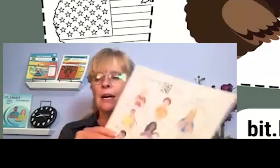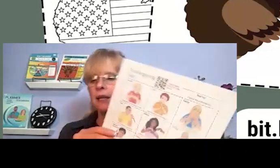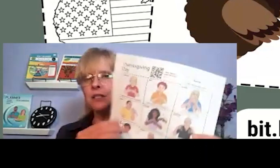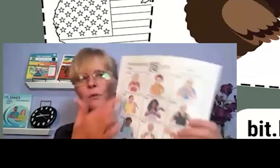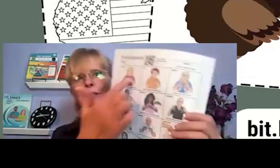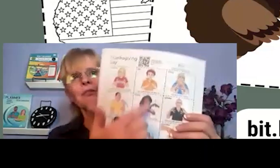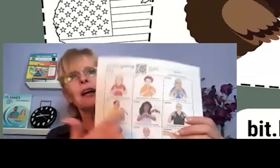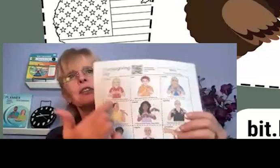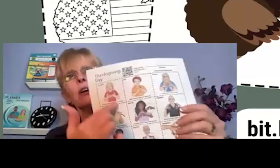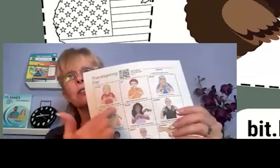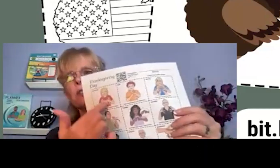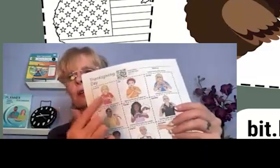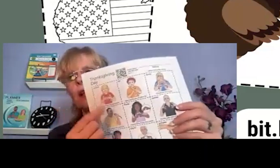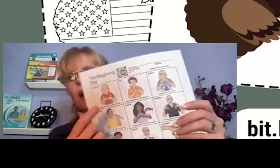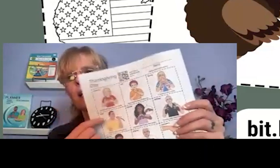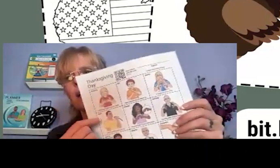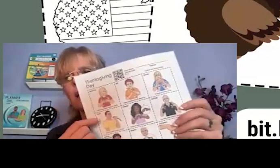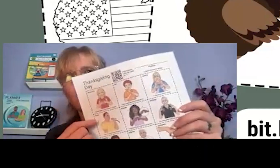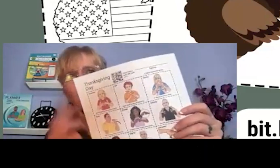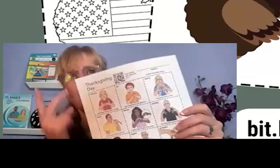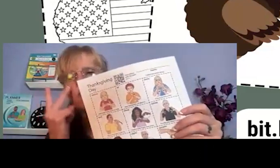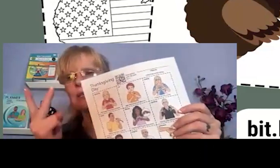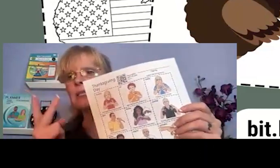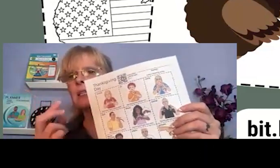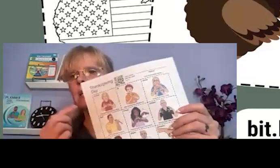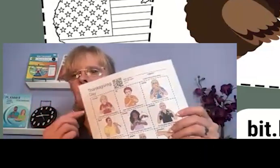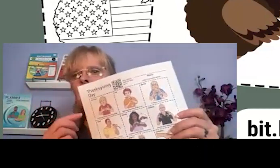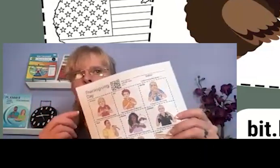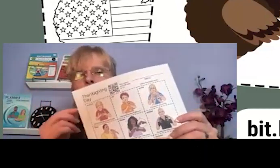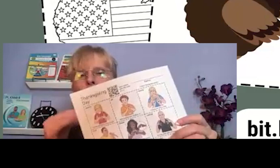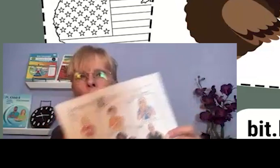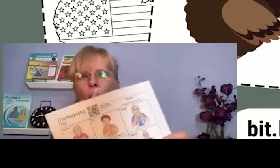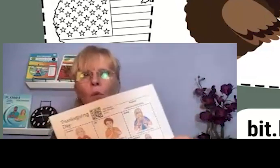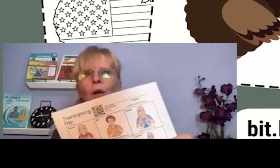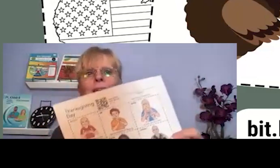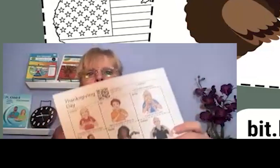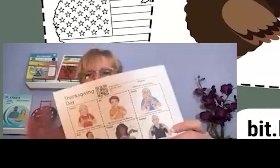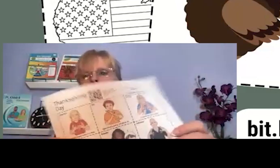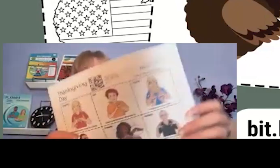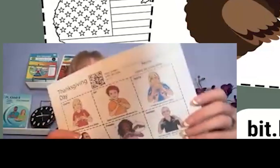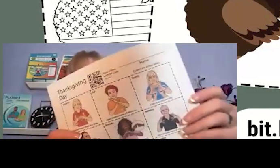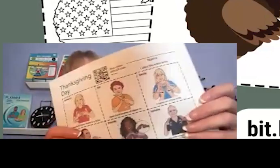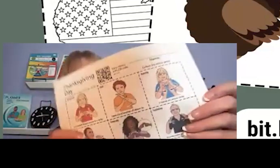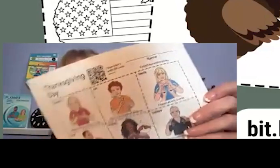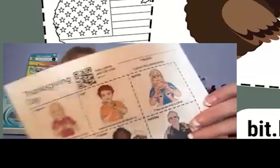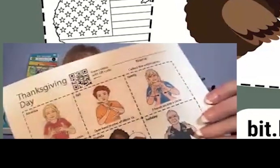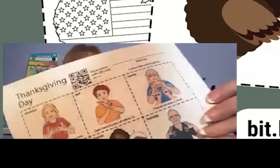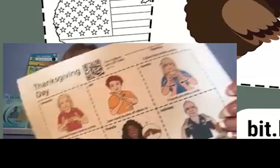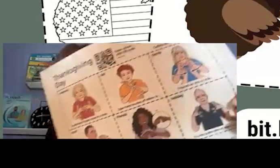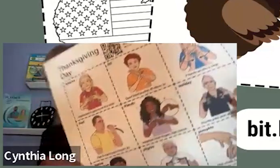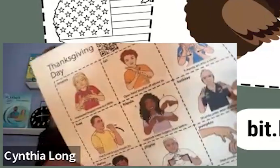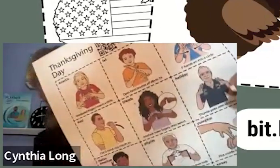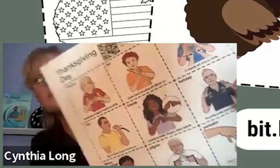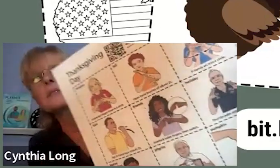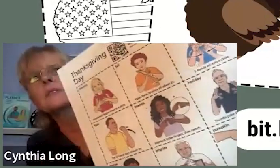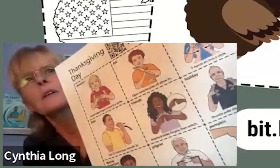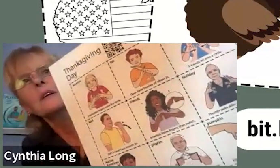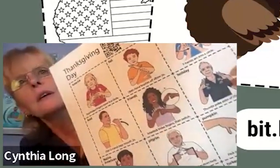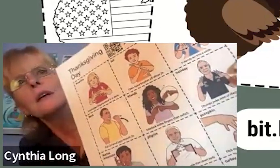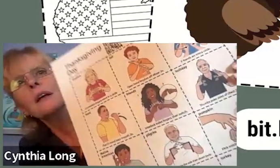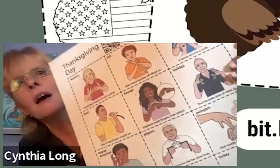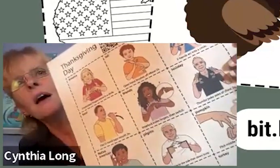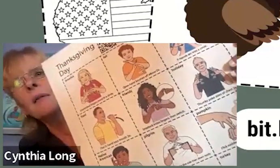you. This is what the flashcards look like. And you can see the artwork is amazing. Let's see if you can see these up